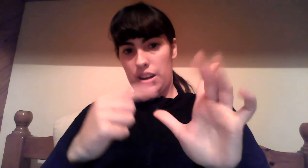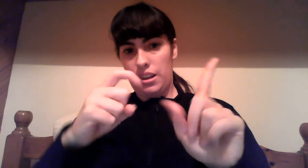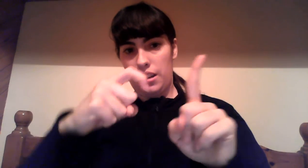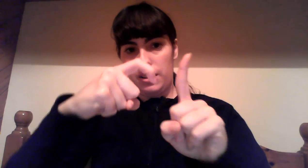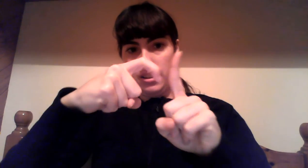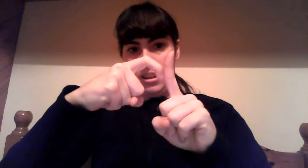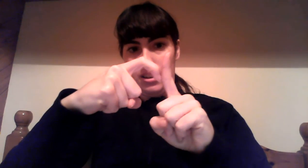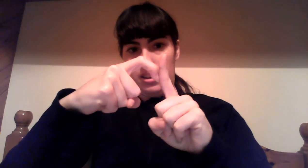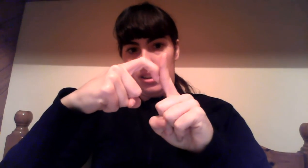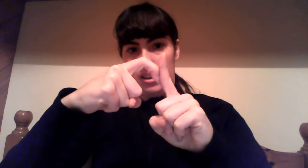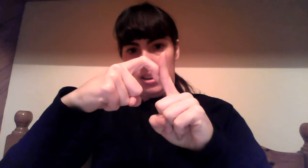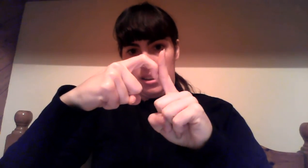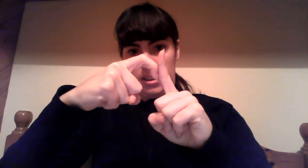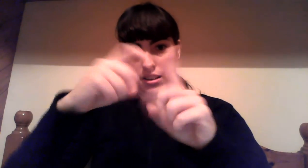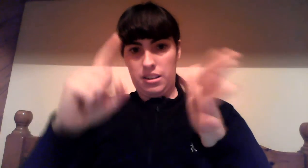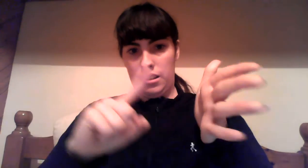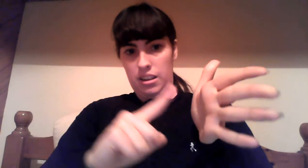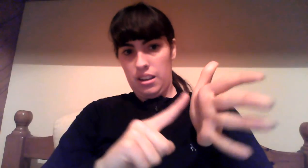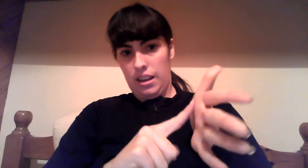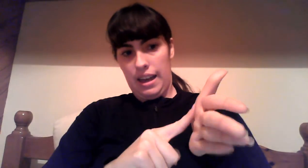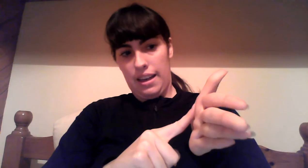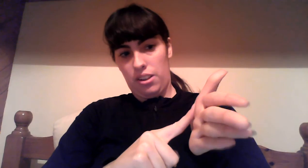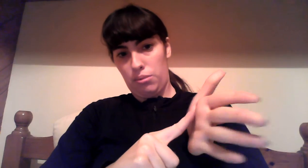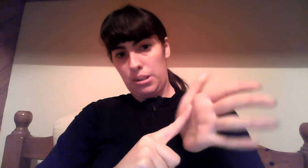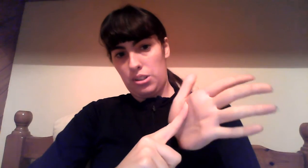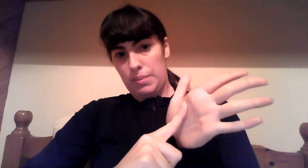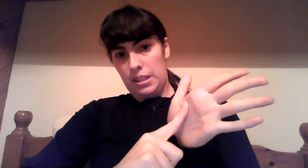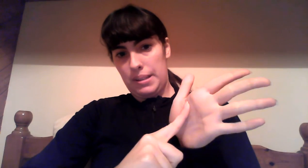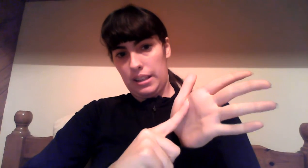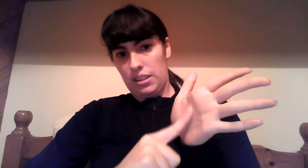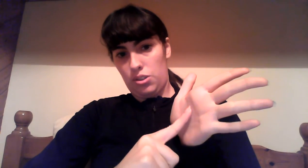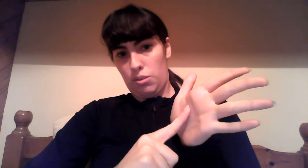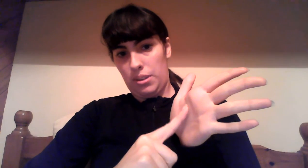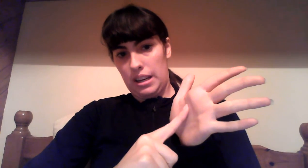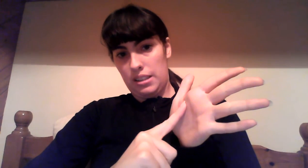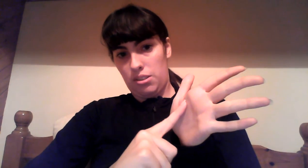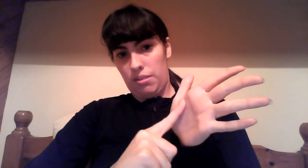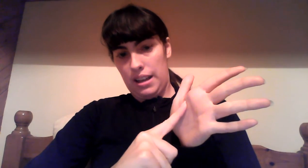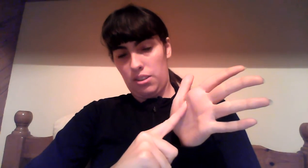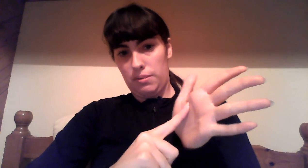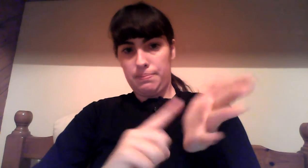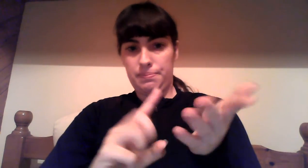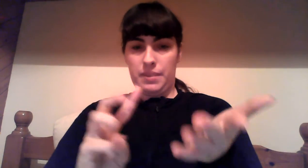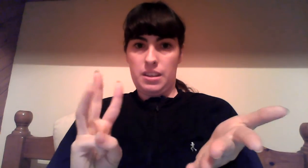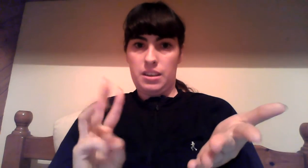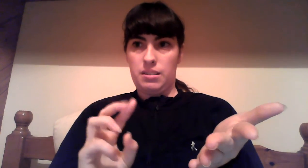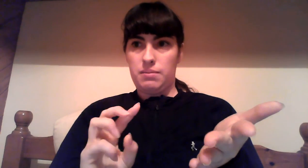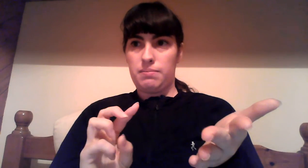J, K, L, which is meant to be like at the top of your hand, so L,